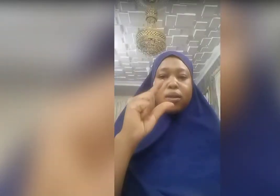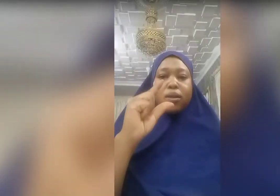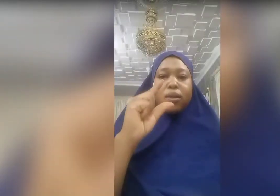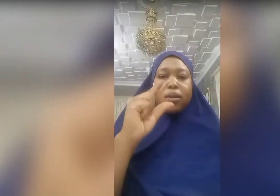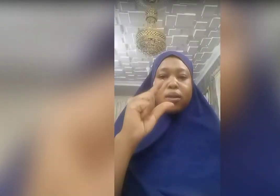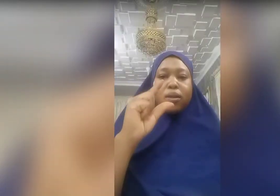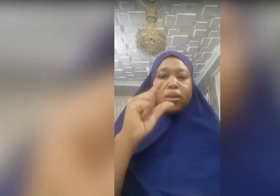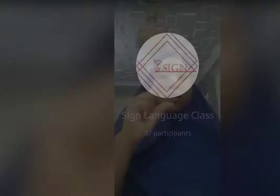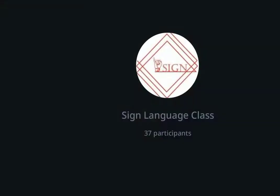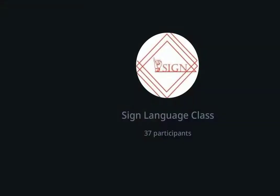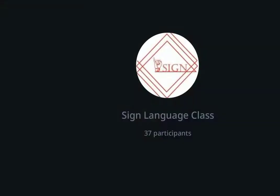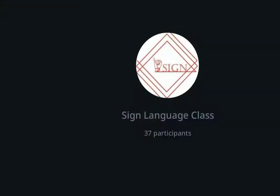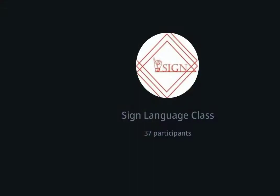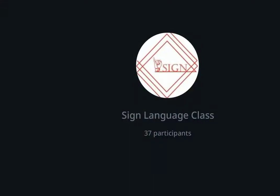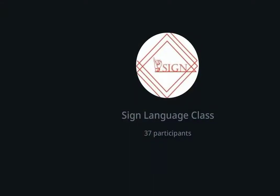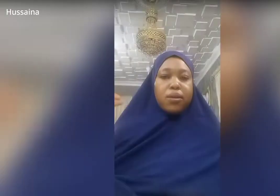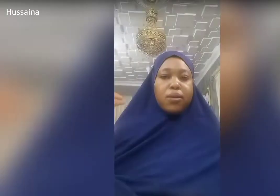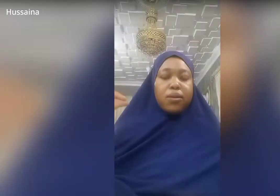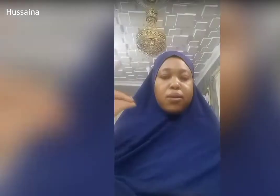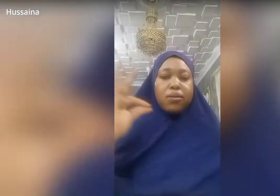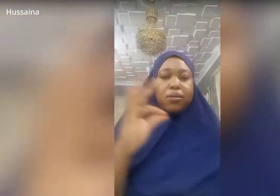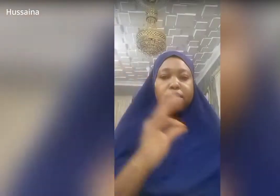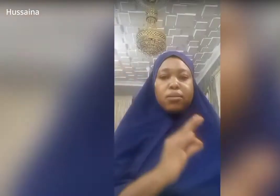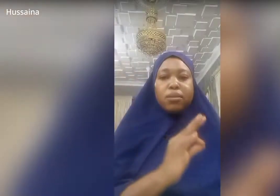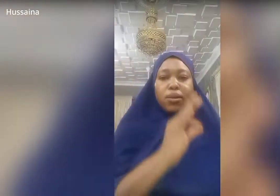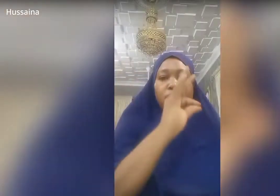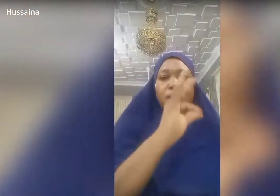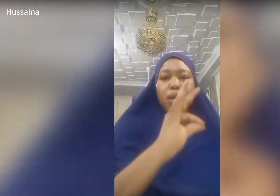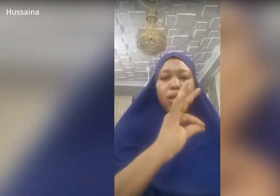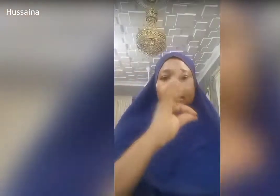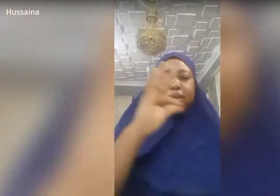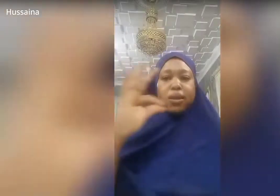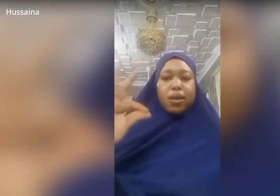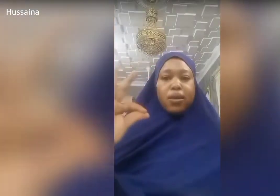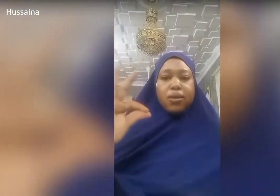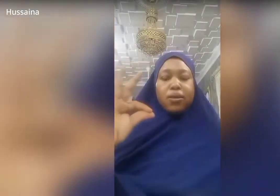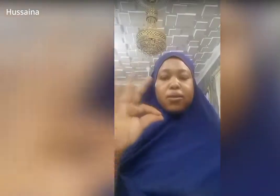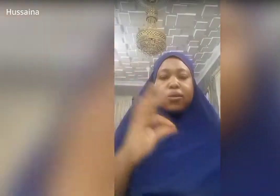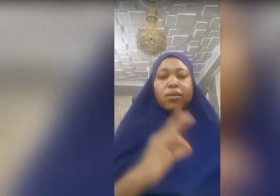Beautiful, beautiful, Hussaina. I love the way you take